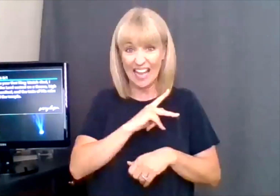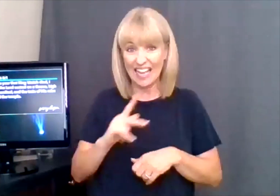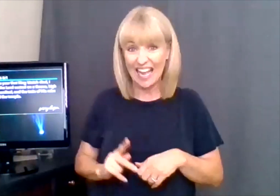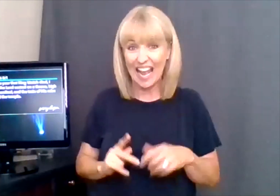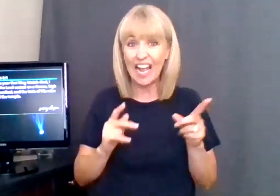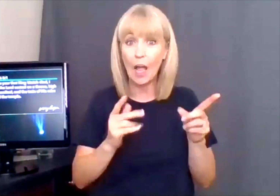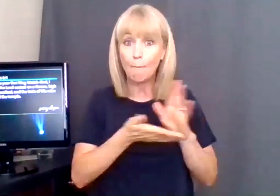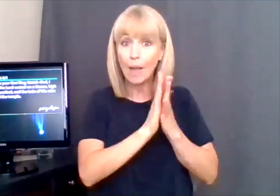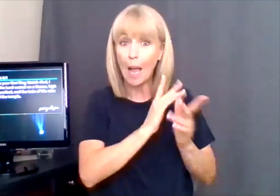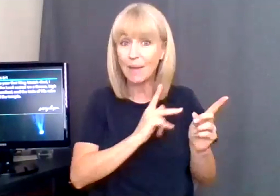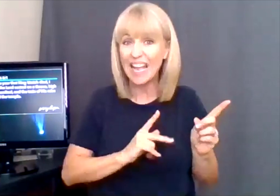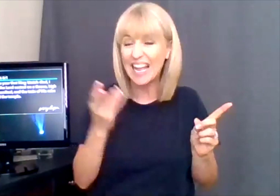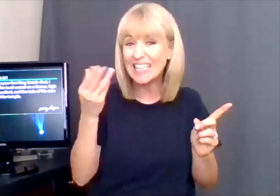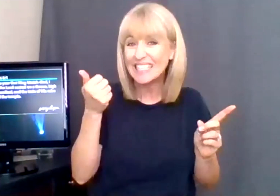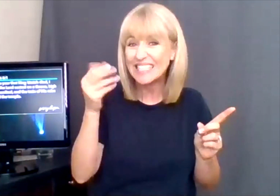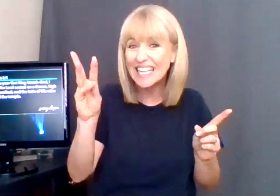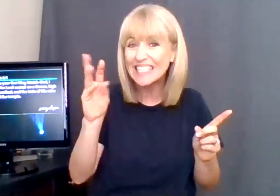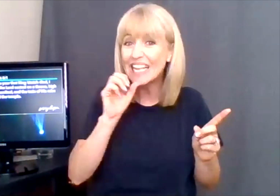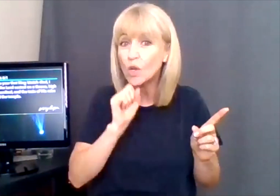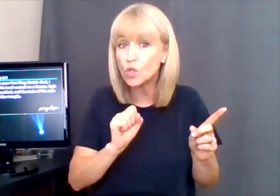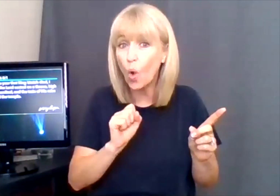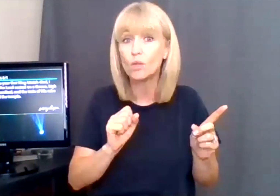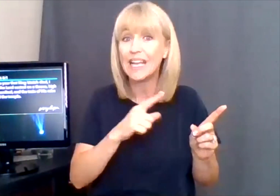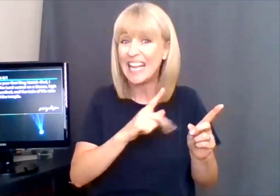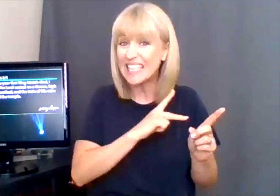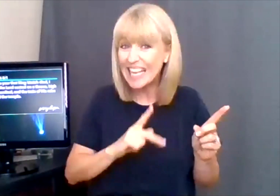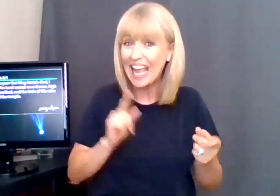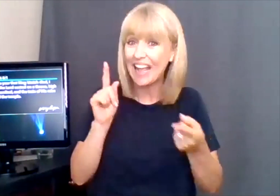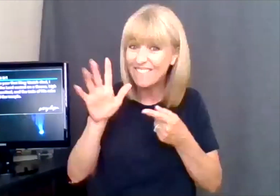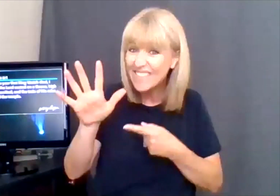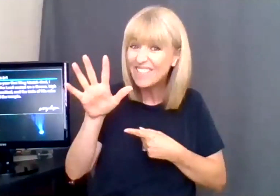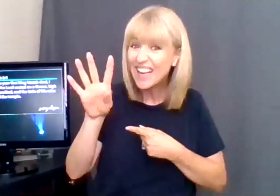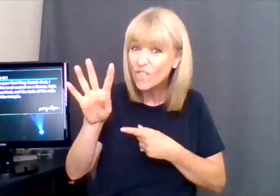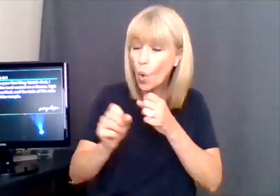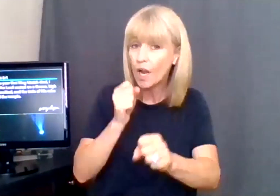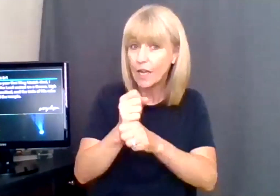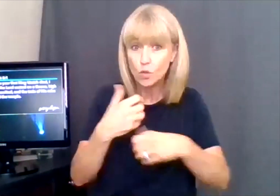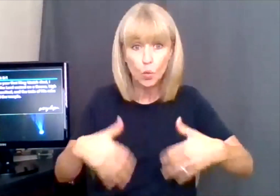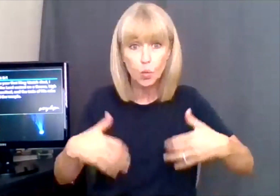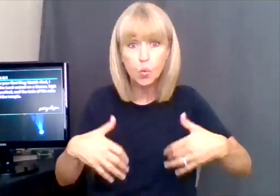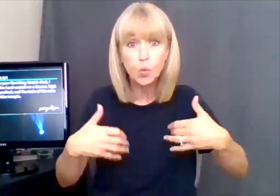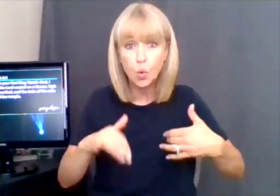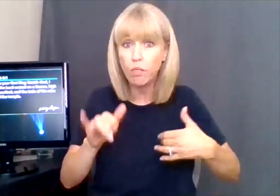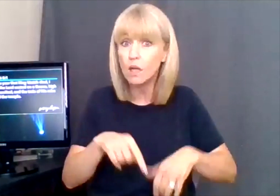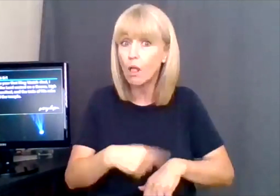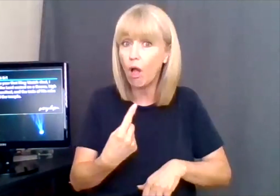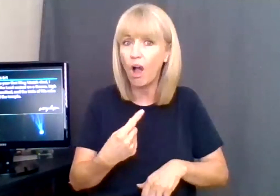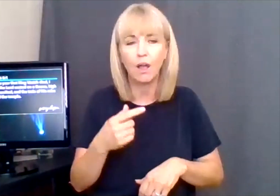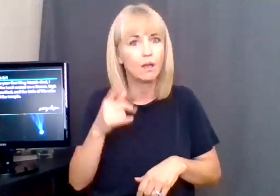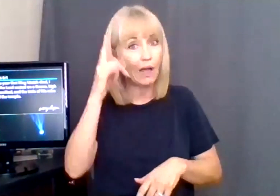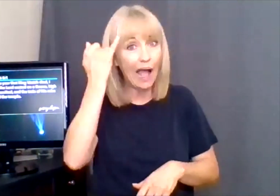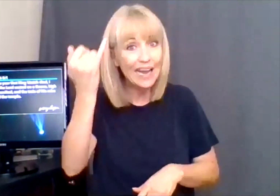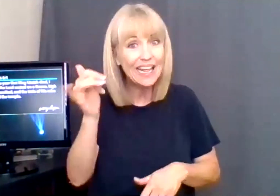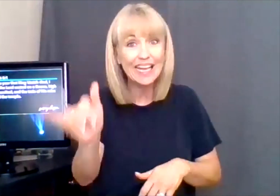only 16 years old, and he had a reign of 54 years. That's a long time. Now, those who have been around for a while, that'd be like having the same president